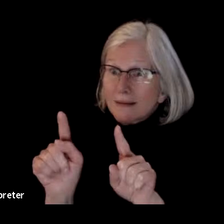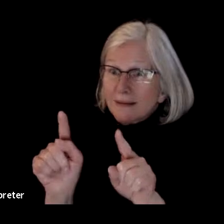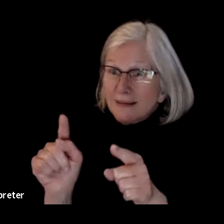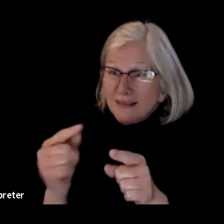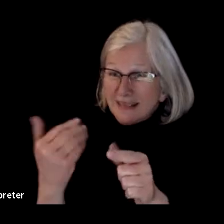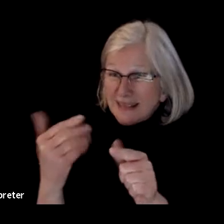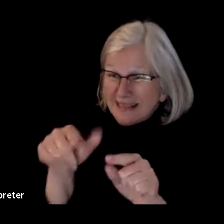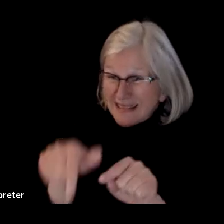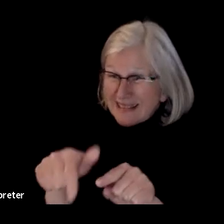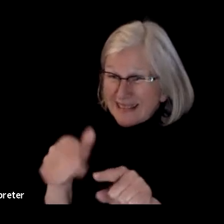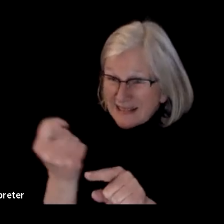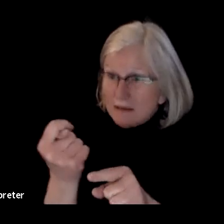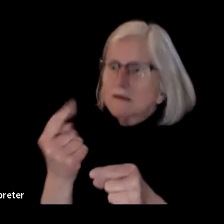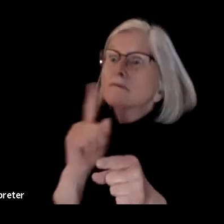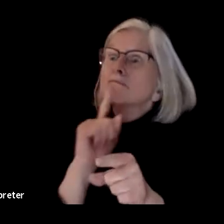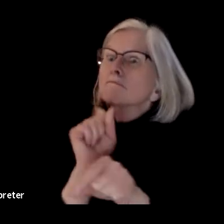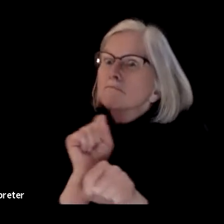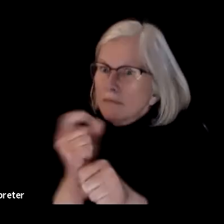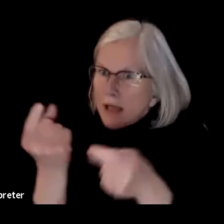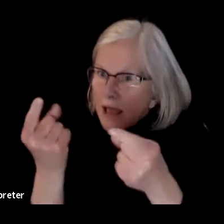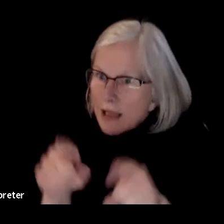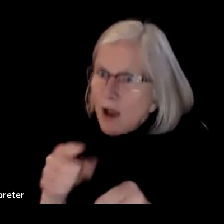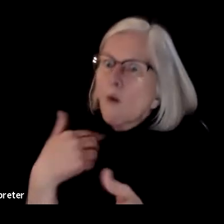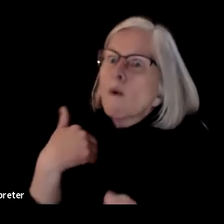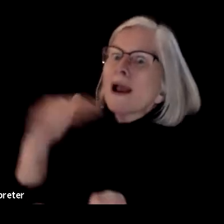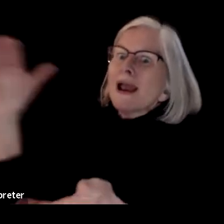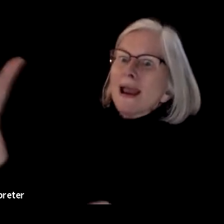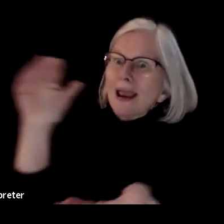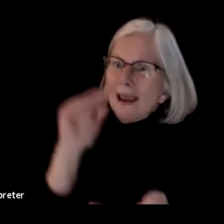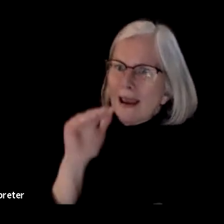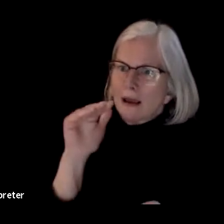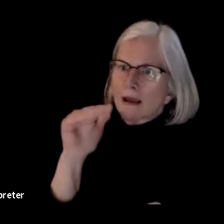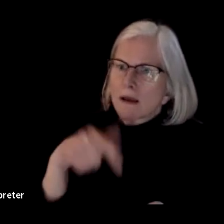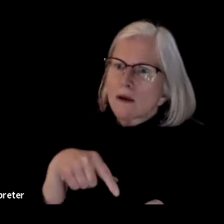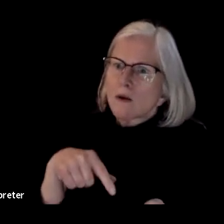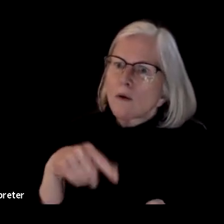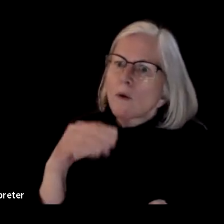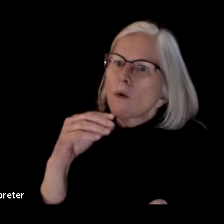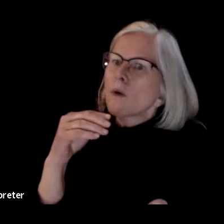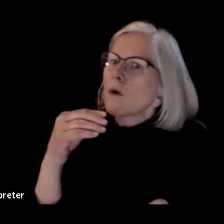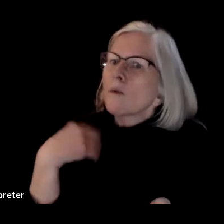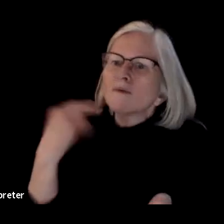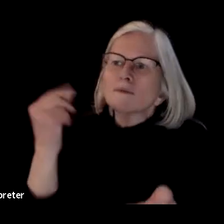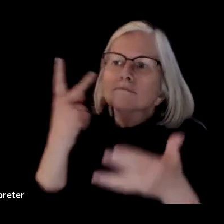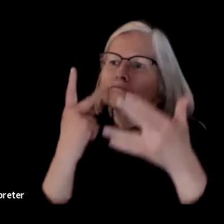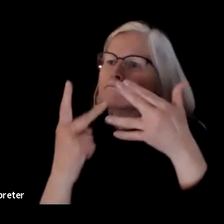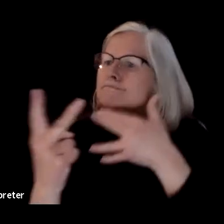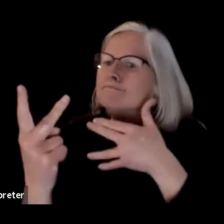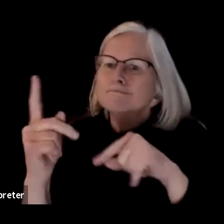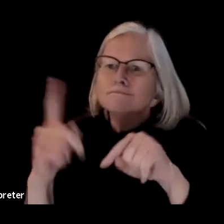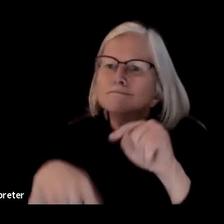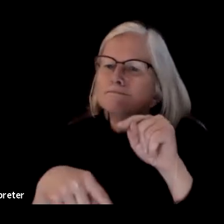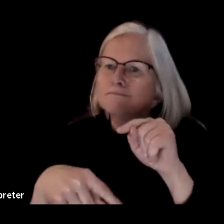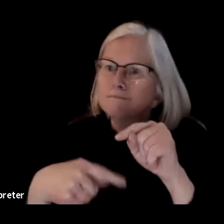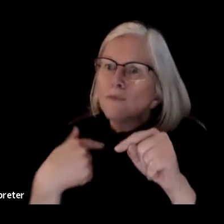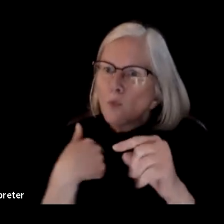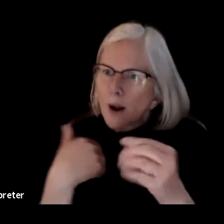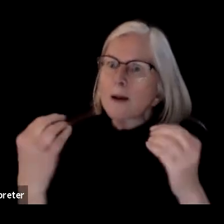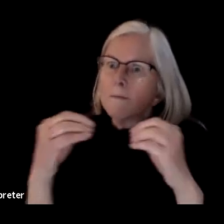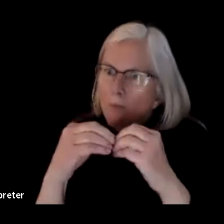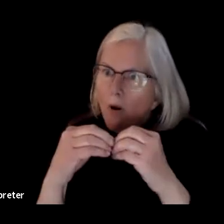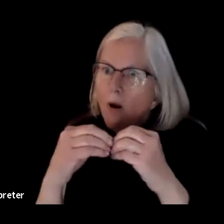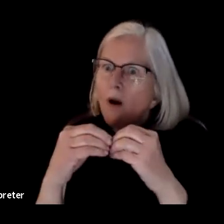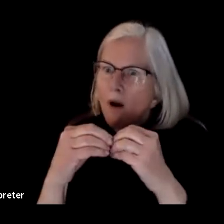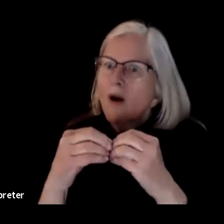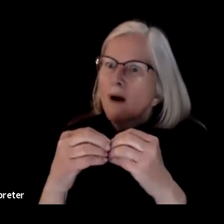allocation, we don't have projections, and they've had greater difficulty in projecting the number of doses that each